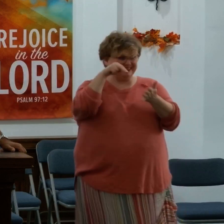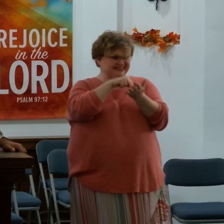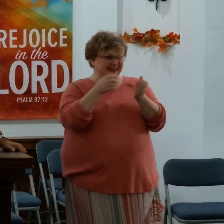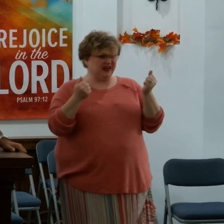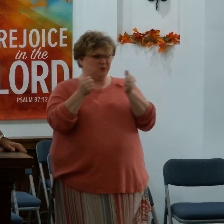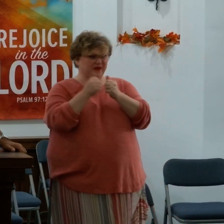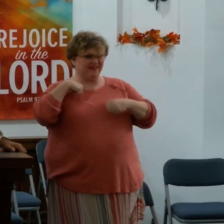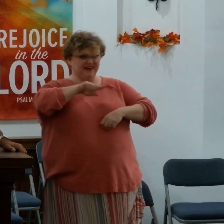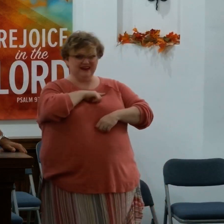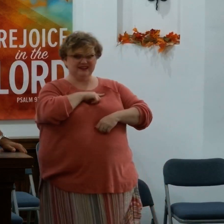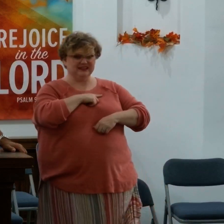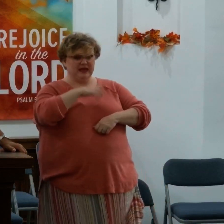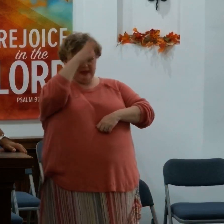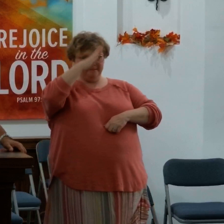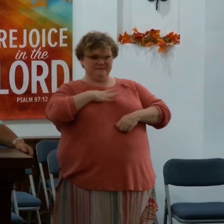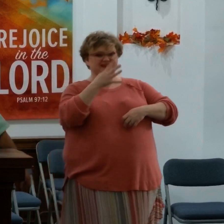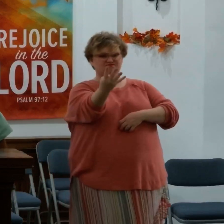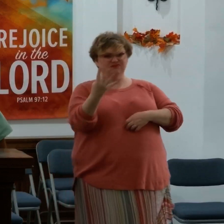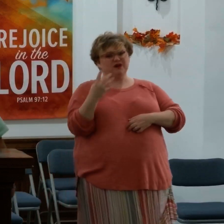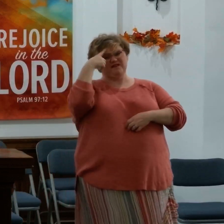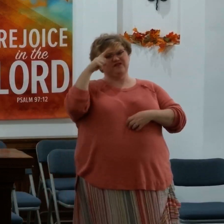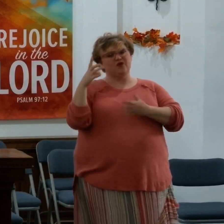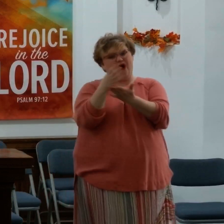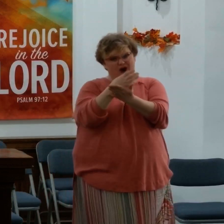forward on that last stanza for our offering?